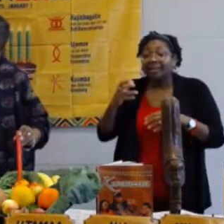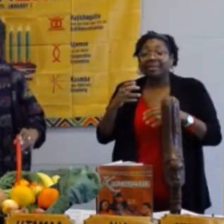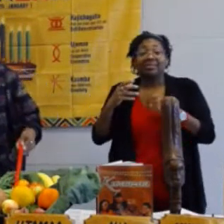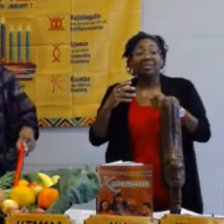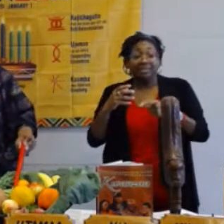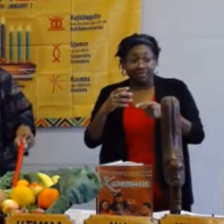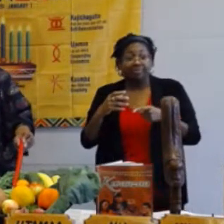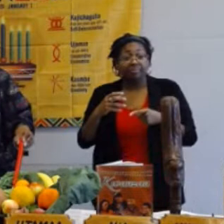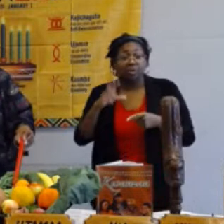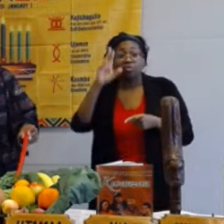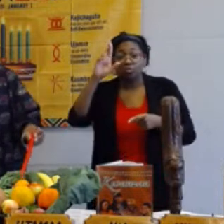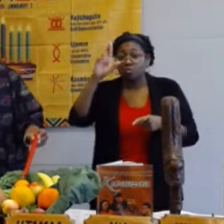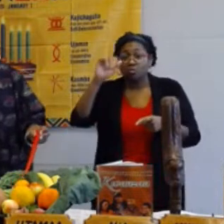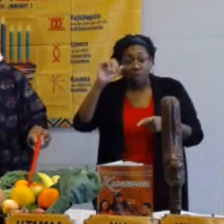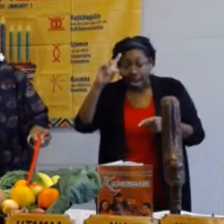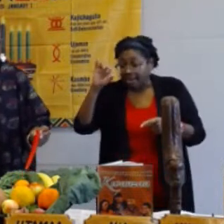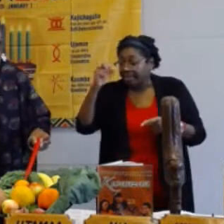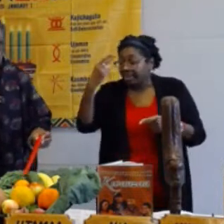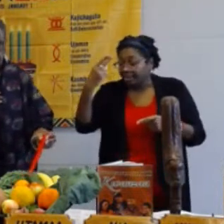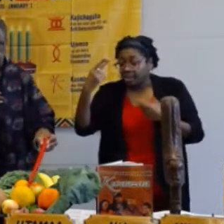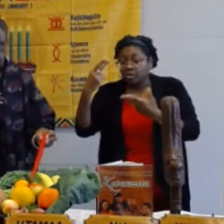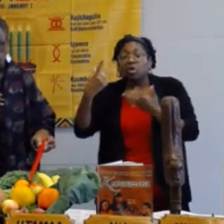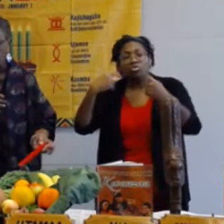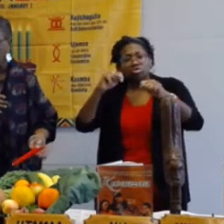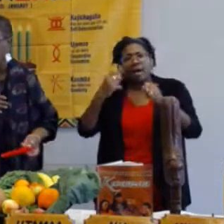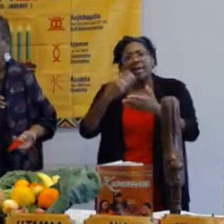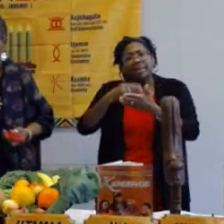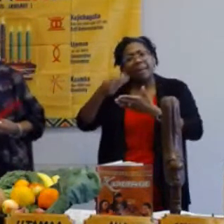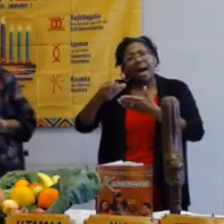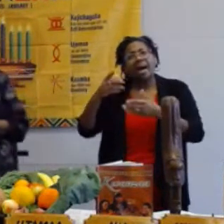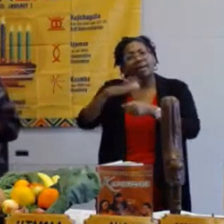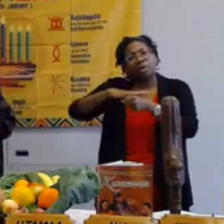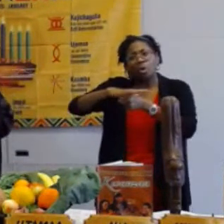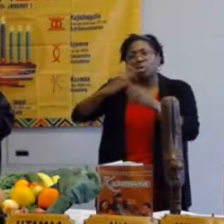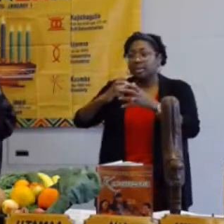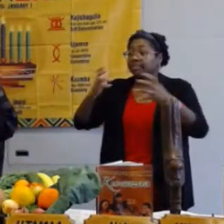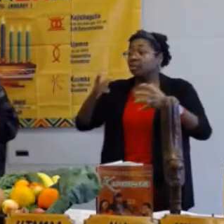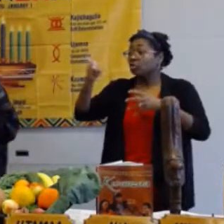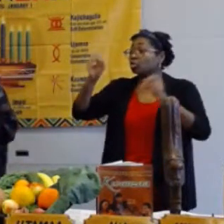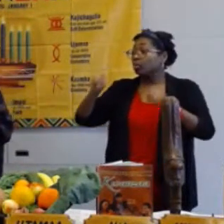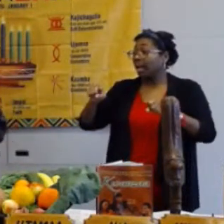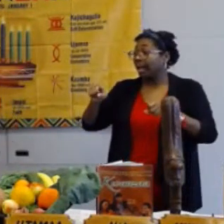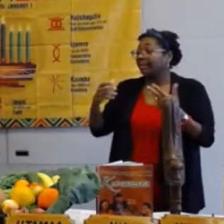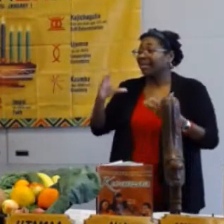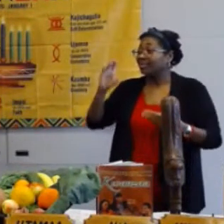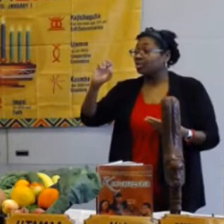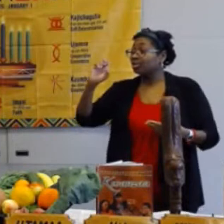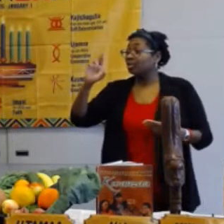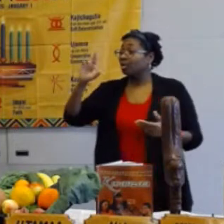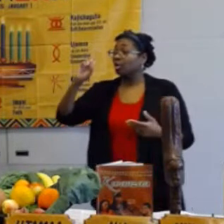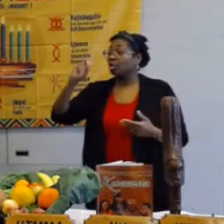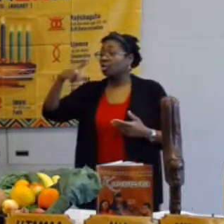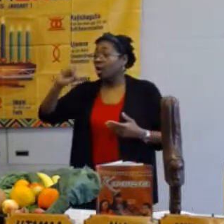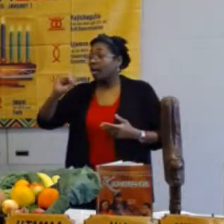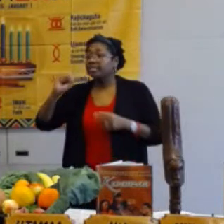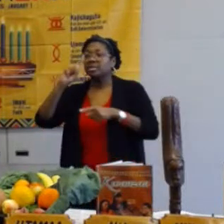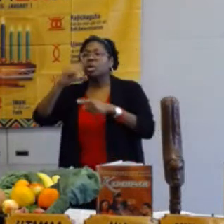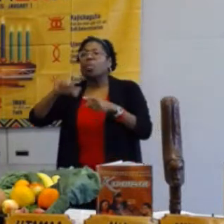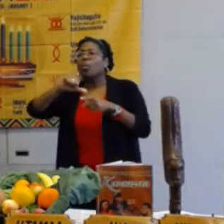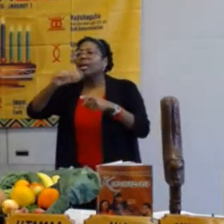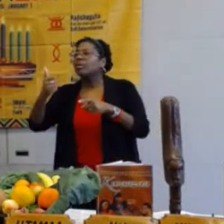Deep Roots Farm. Okay, so try to buy local as much as you possibly can. So that's our crops. What else do we have?